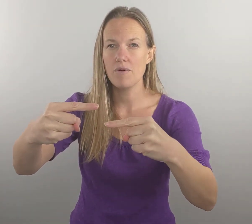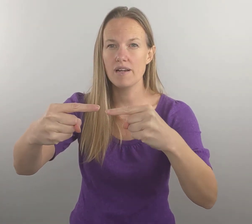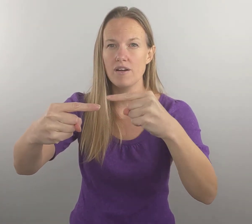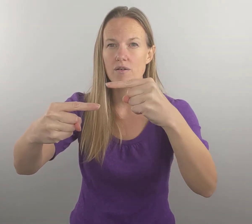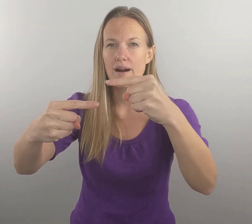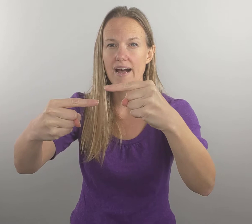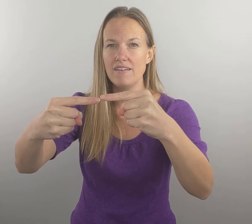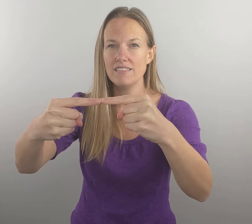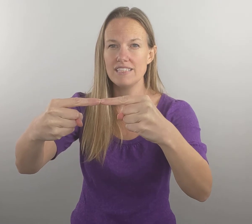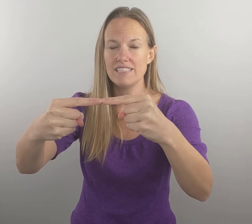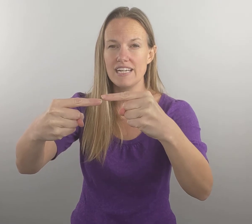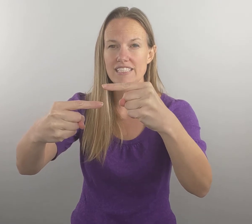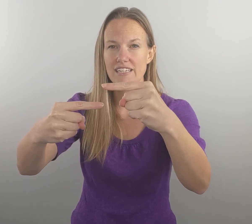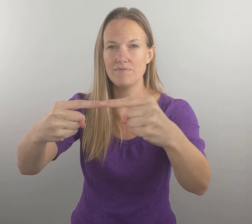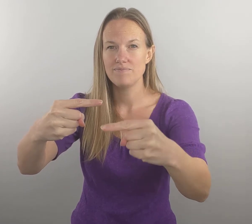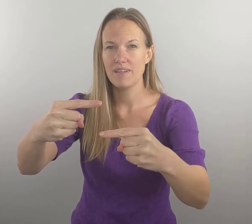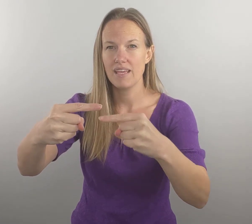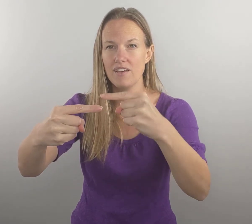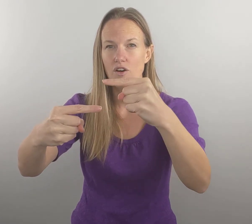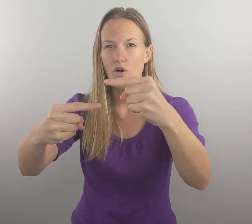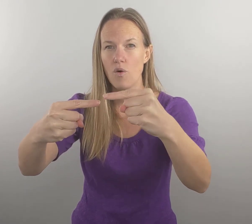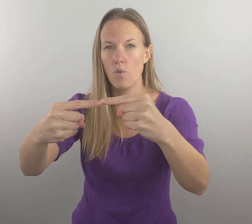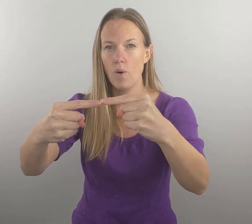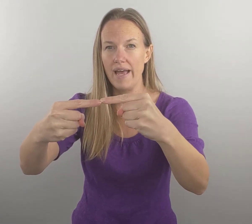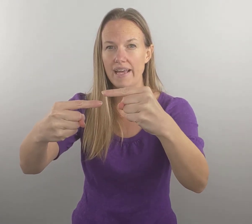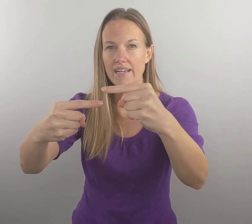go around, and then touch it. Okay? When,